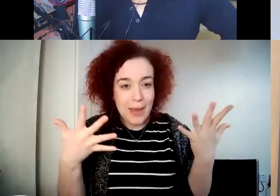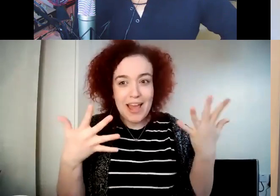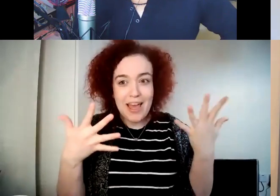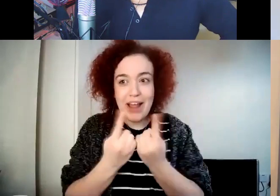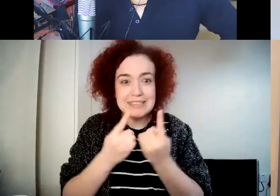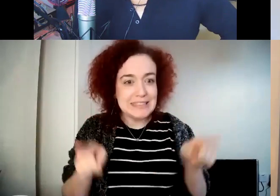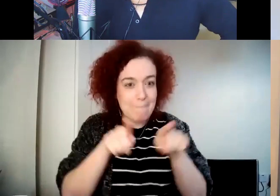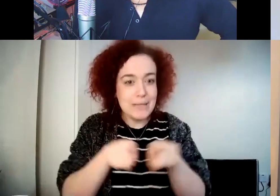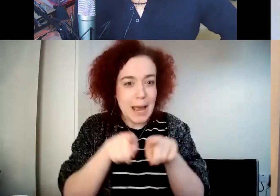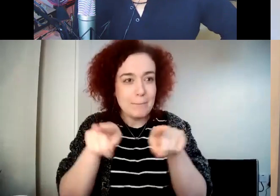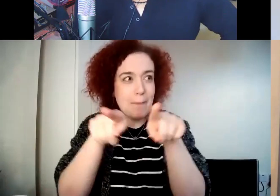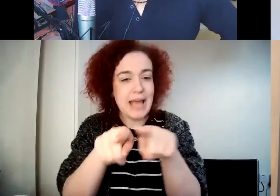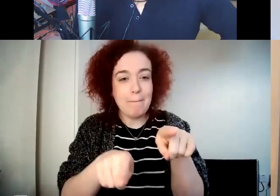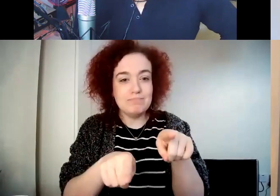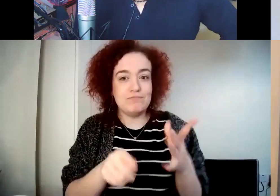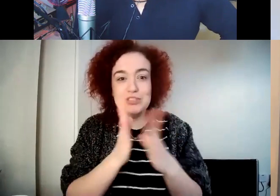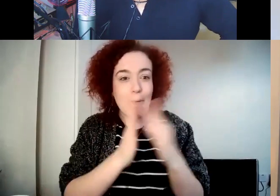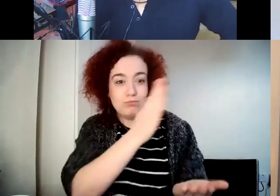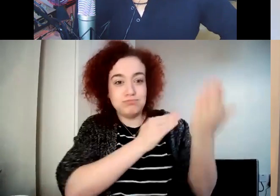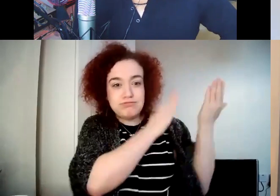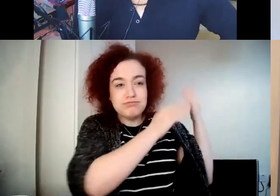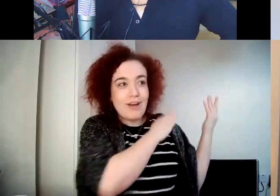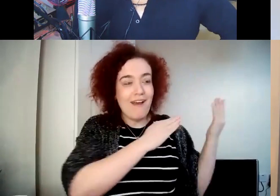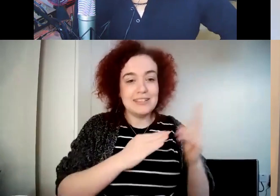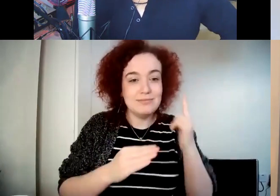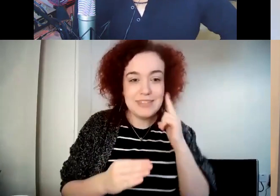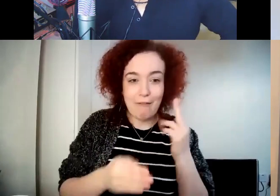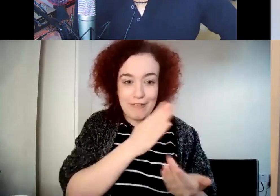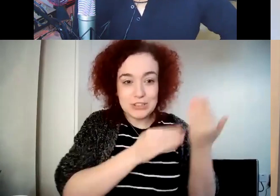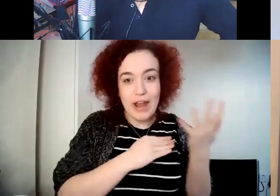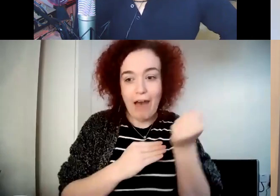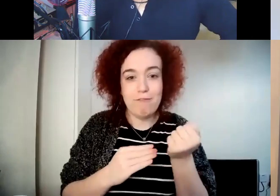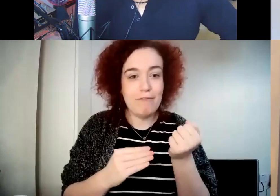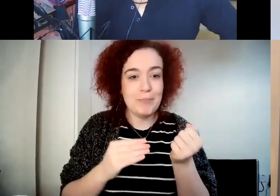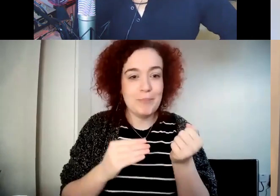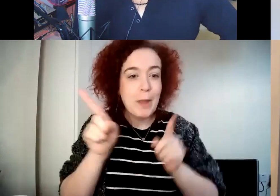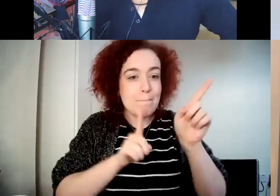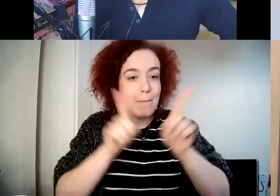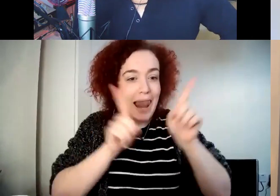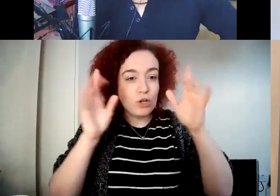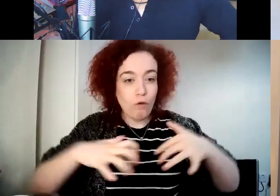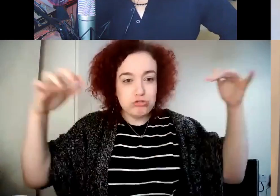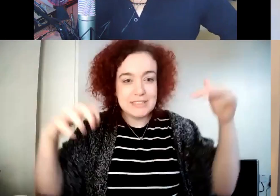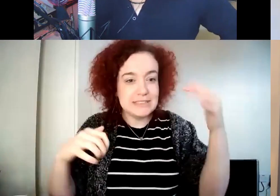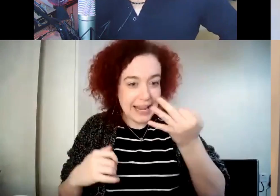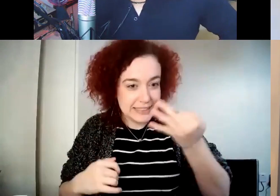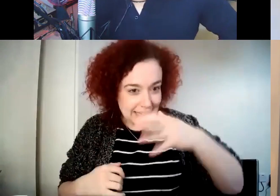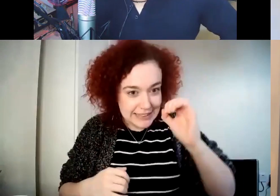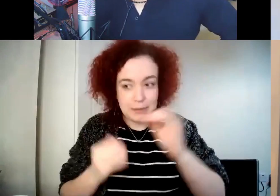Welsh culture, the Welsh language. I realised there were so many things that were coming up that were the same as deaf history. So I was